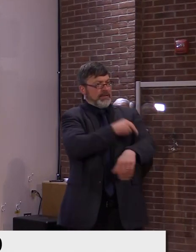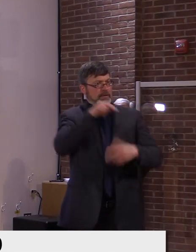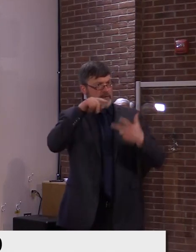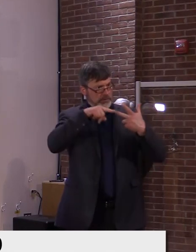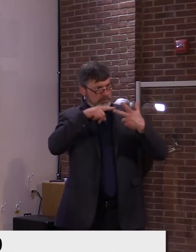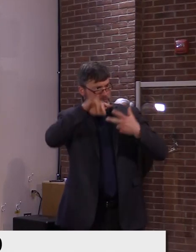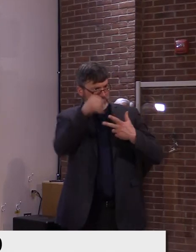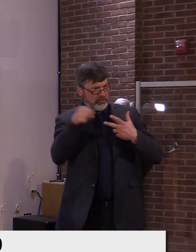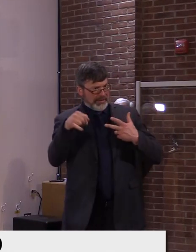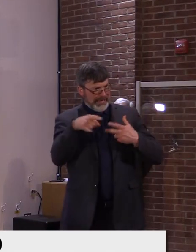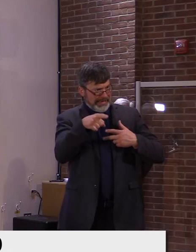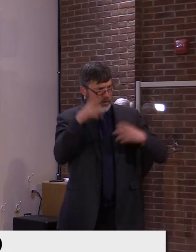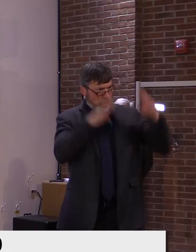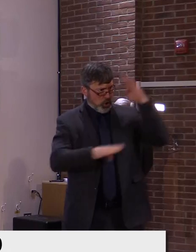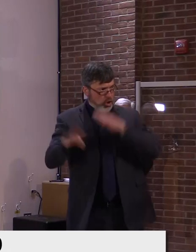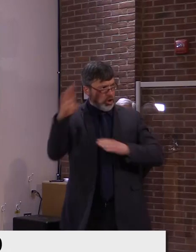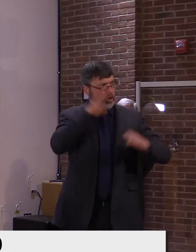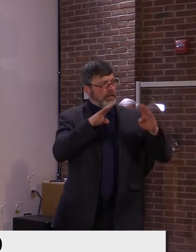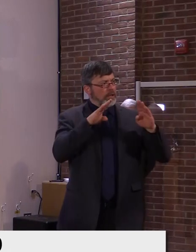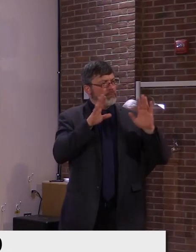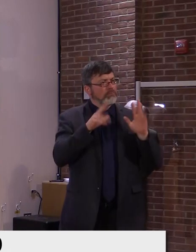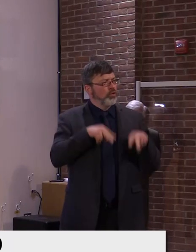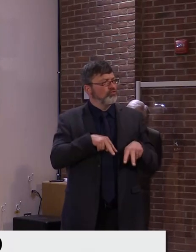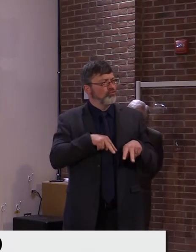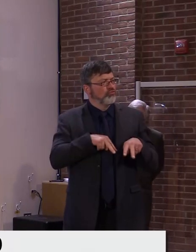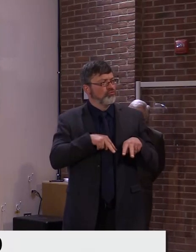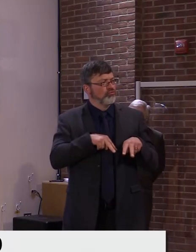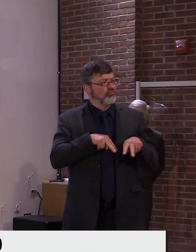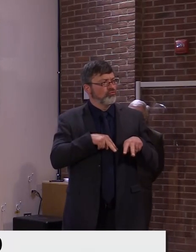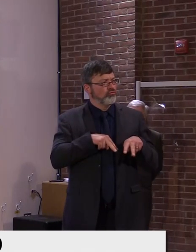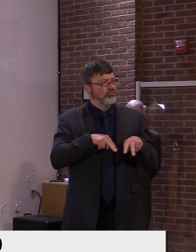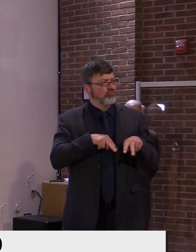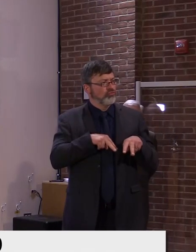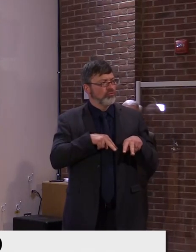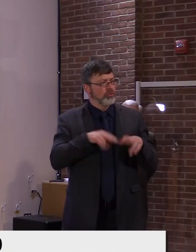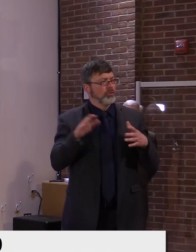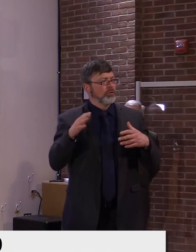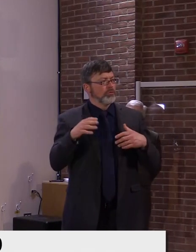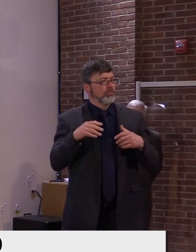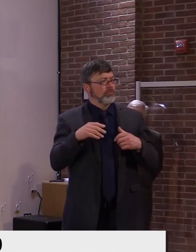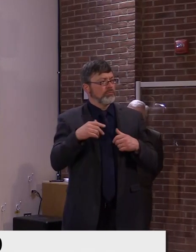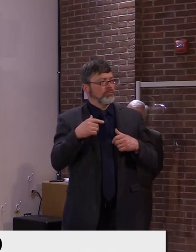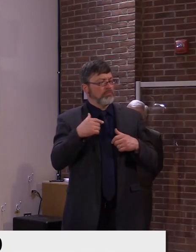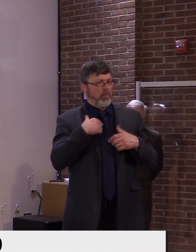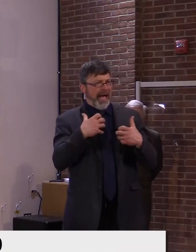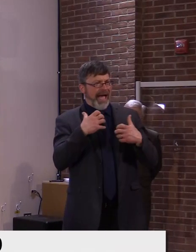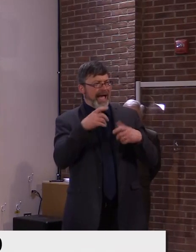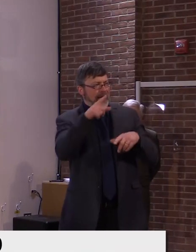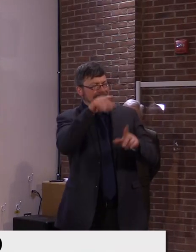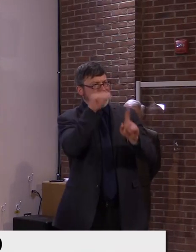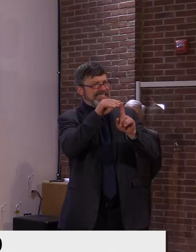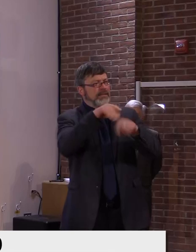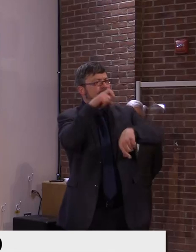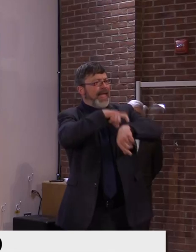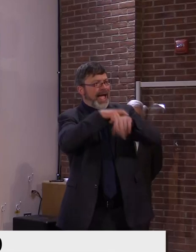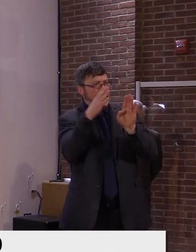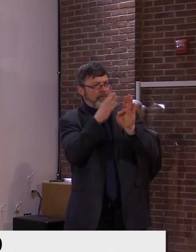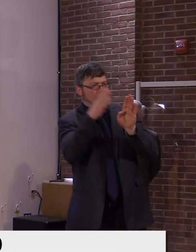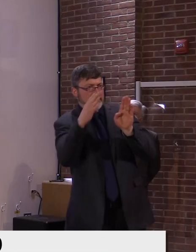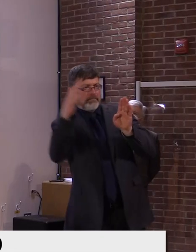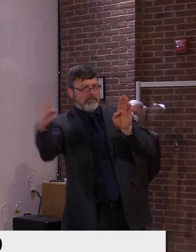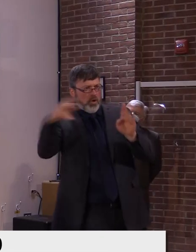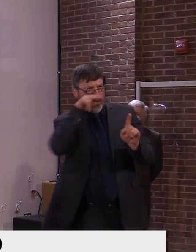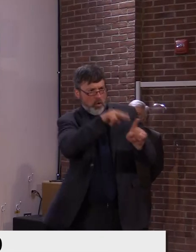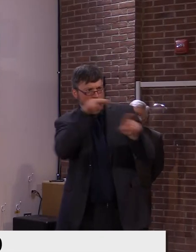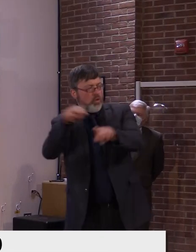you need to think about after getting a vaccine. One is the immediate time frame, where, as we've talked about previously, it's